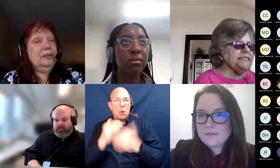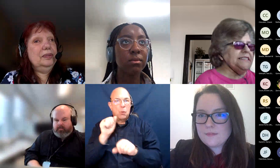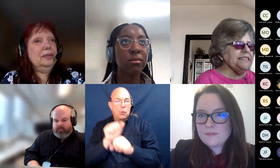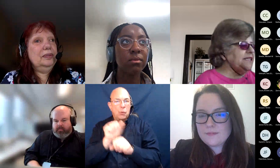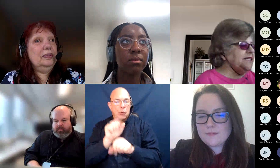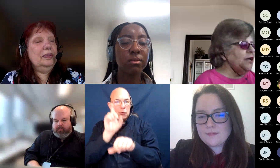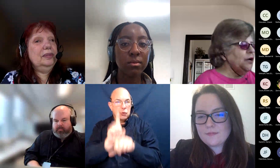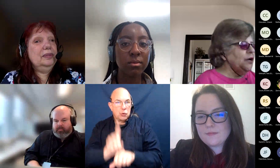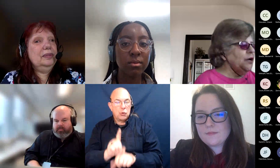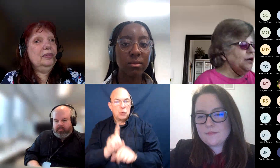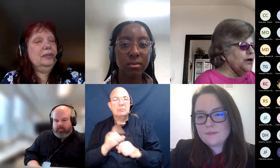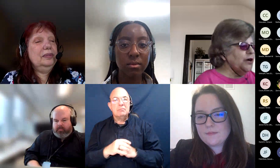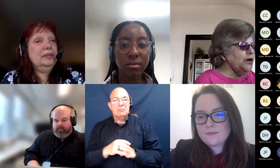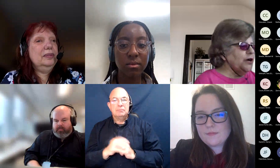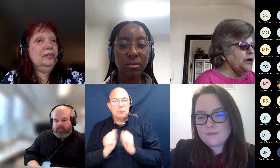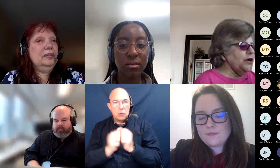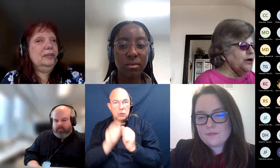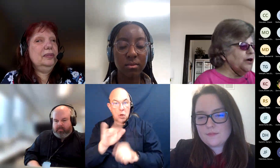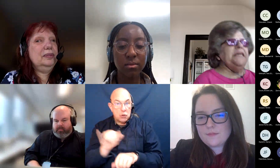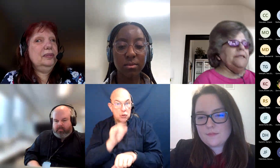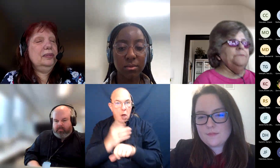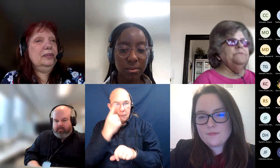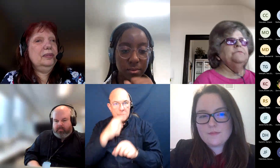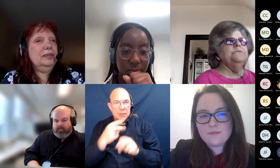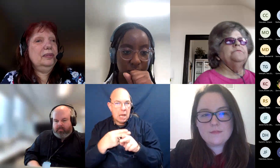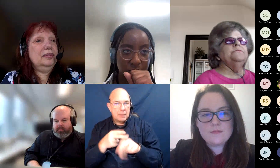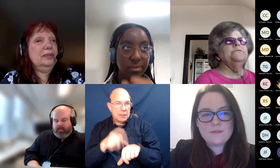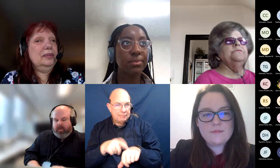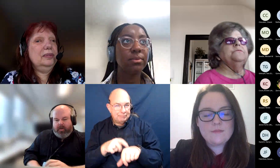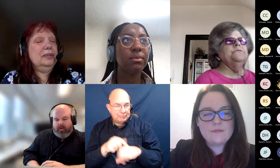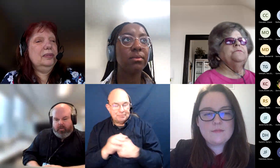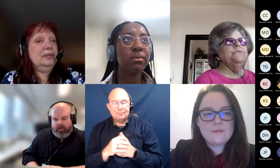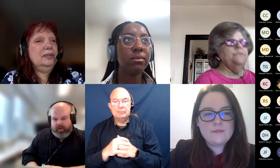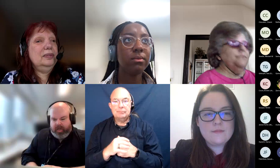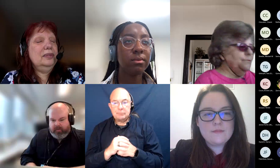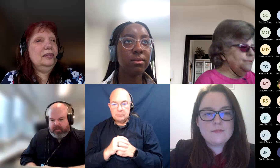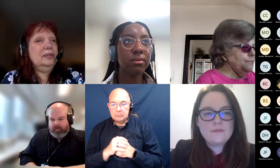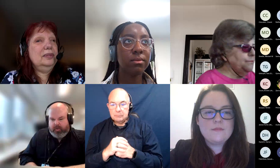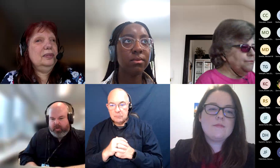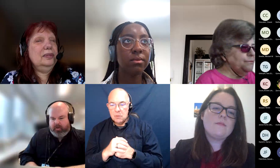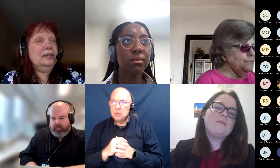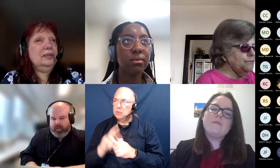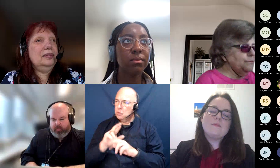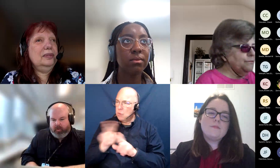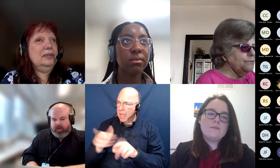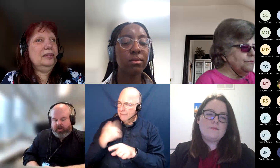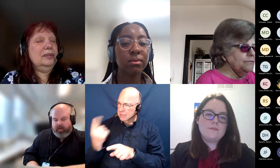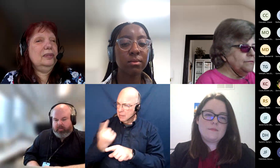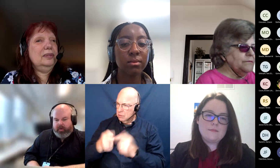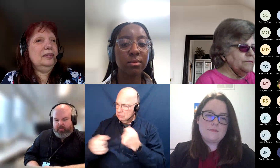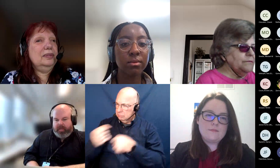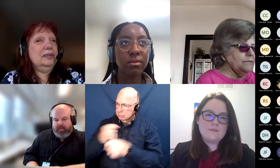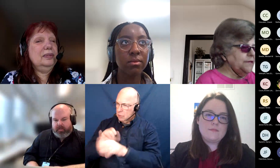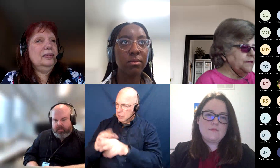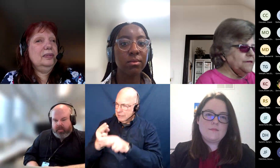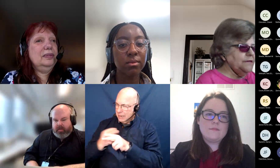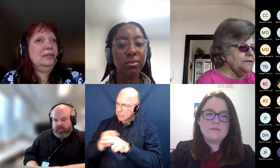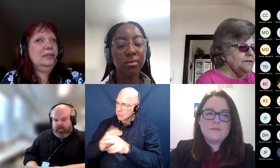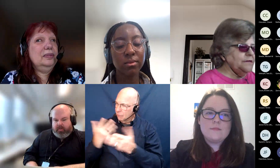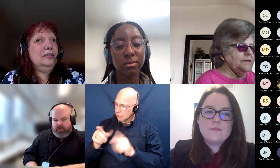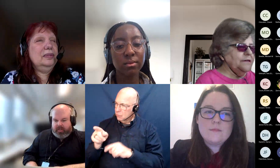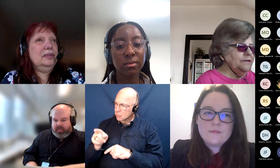tasks associated with your job for the time being. You already have someone doing that work on a temporary